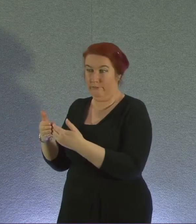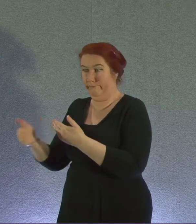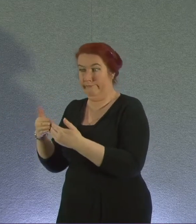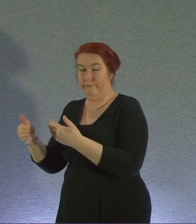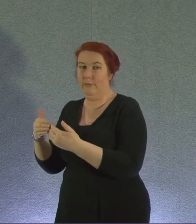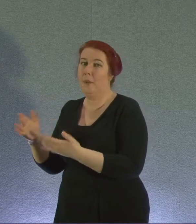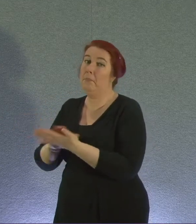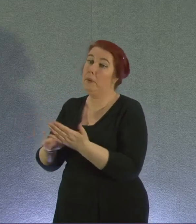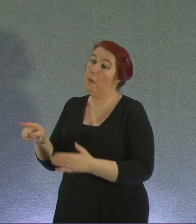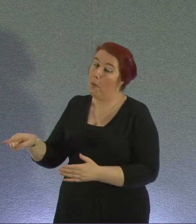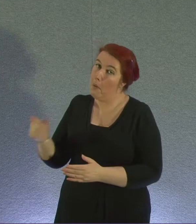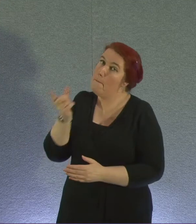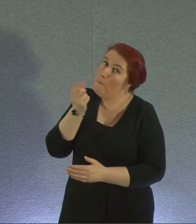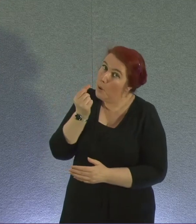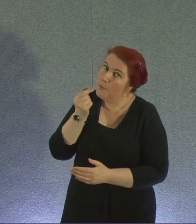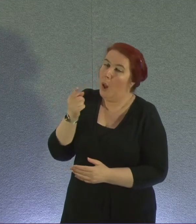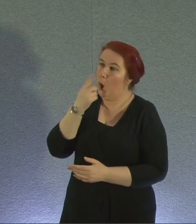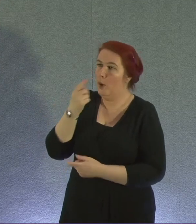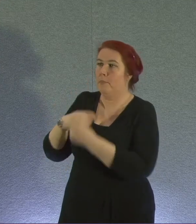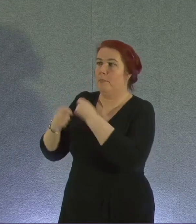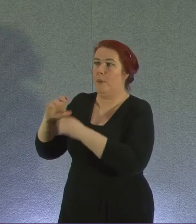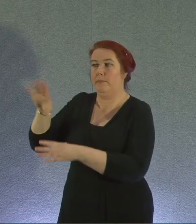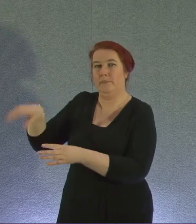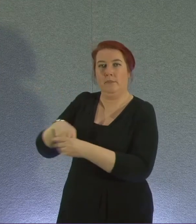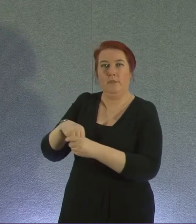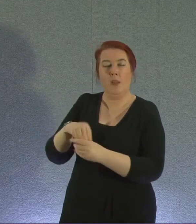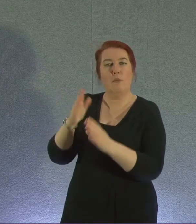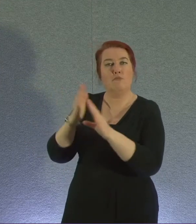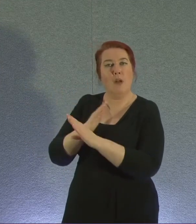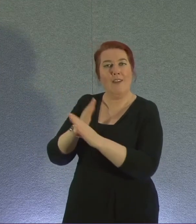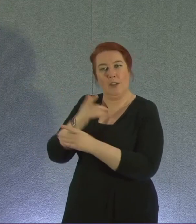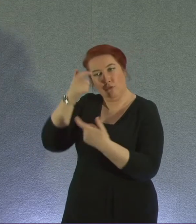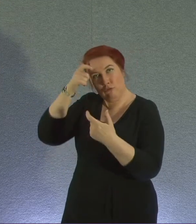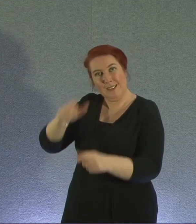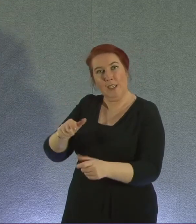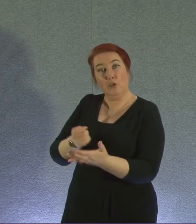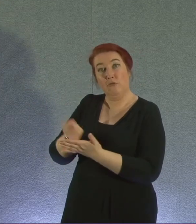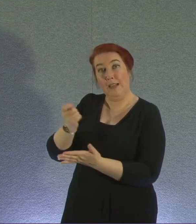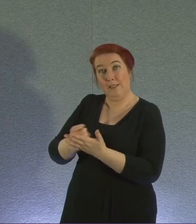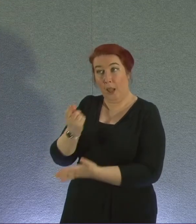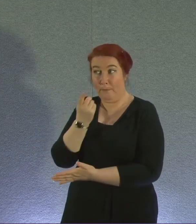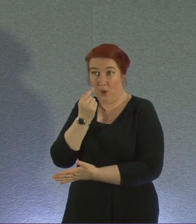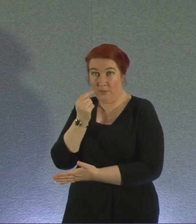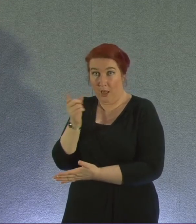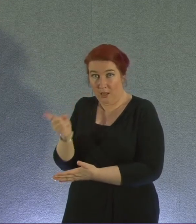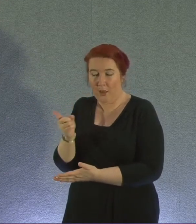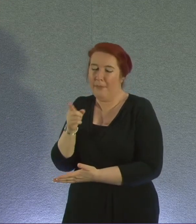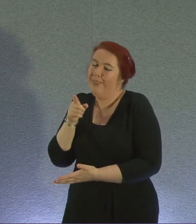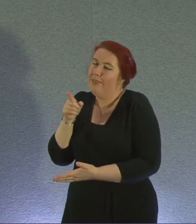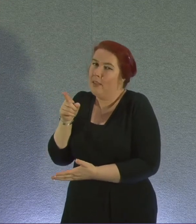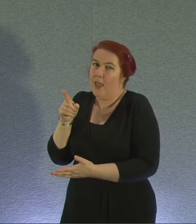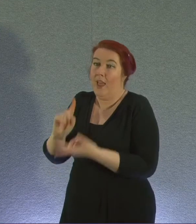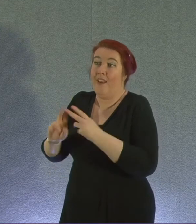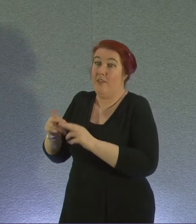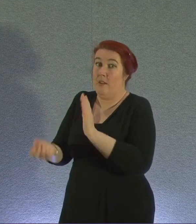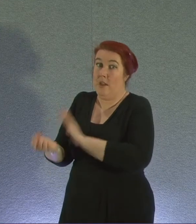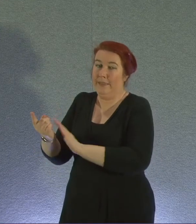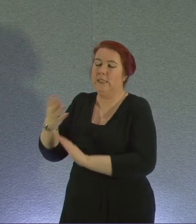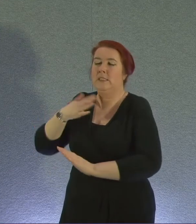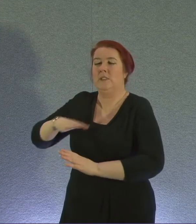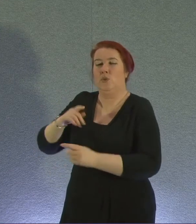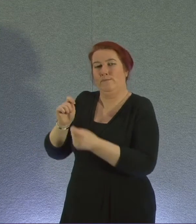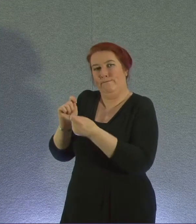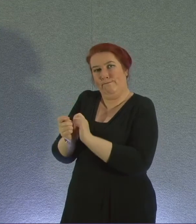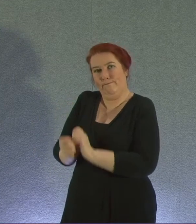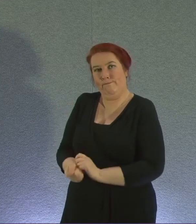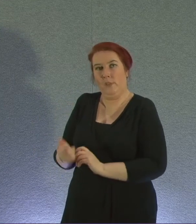and therefore might be available to enter the private residential rental sector, and that would require some changes around